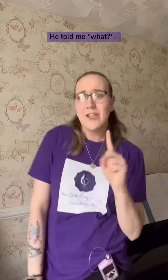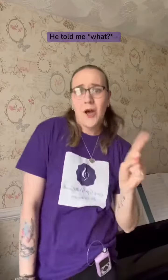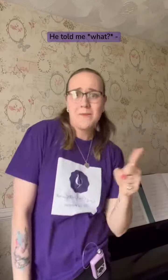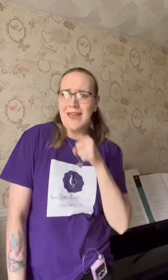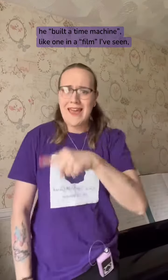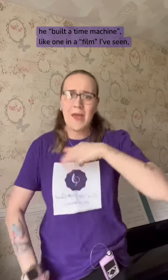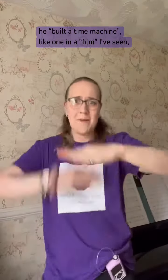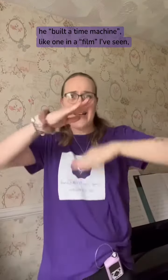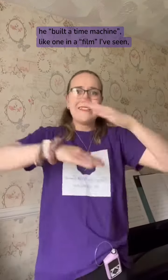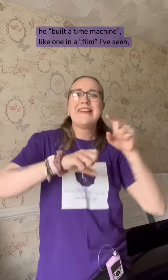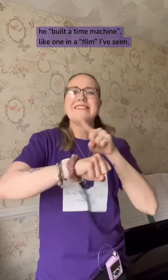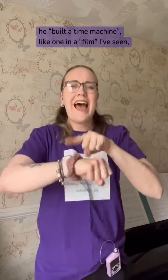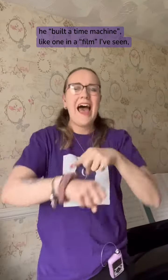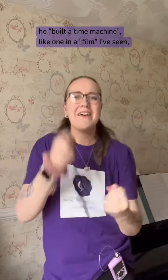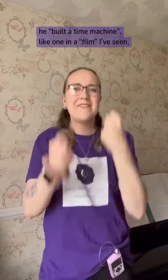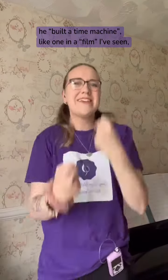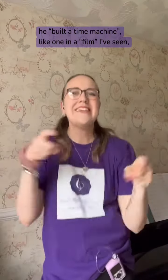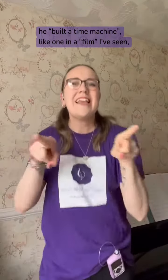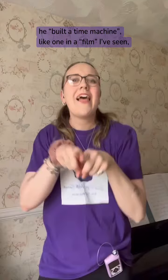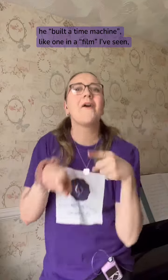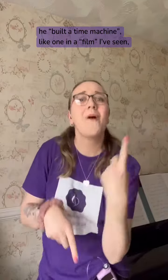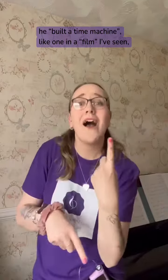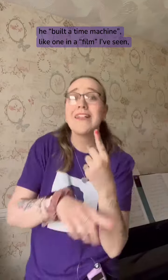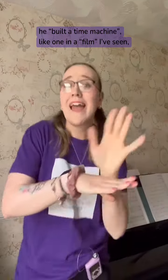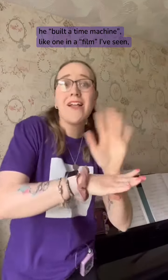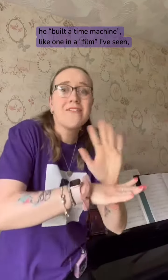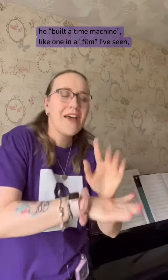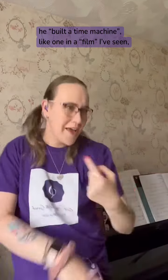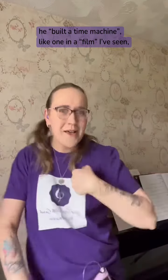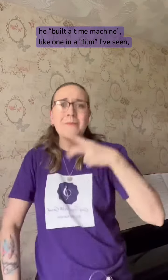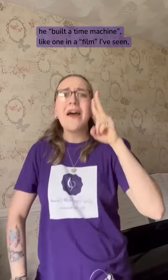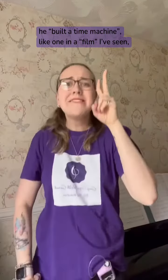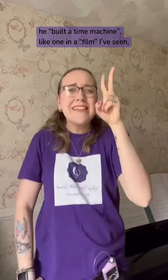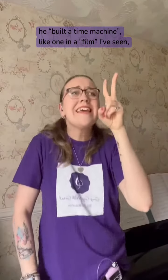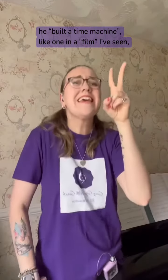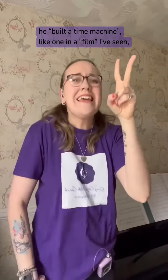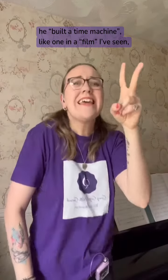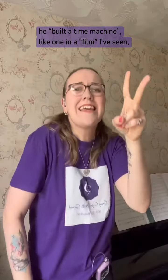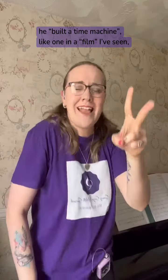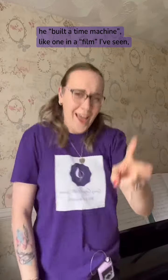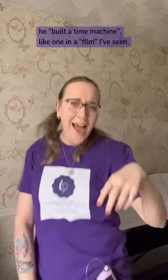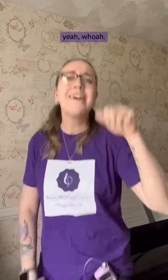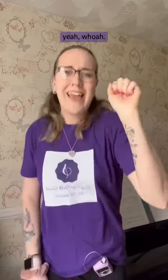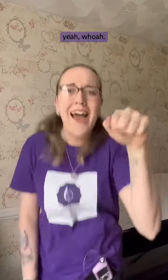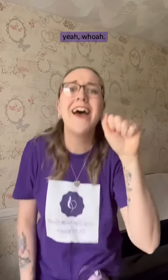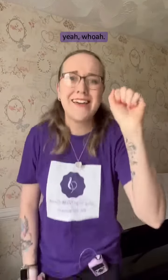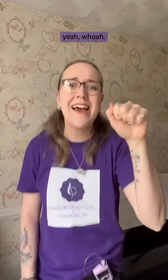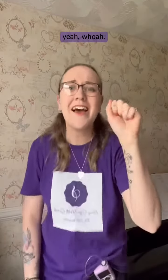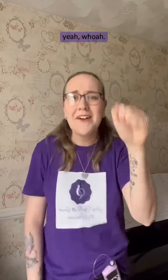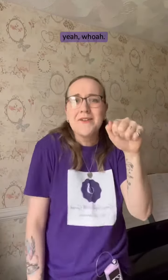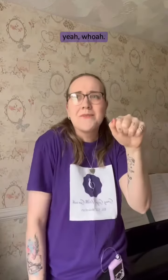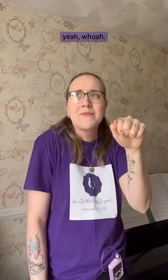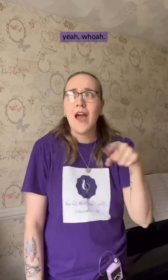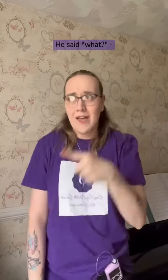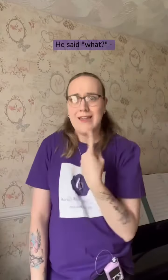me he'd be at the time machine Like wanting to film a scene He said,